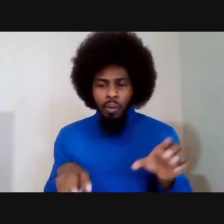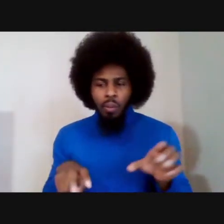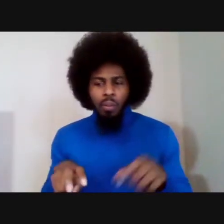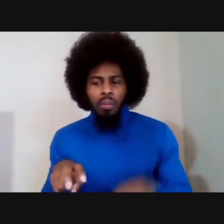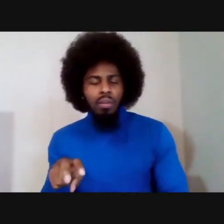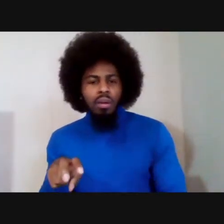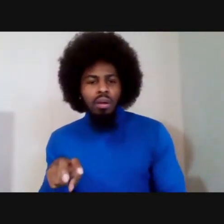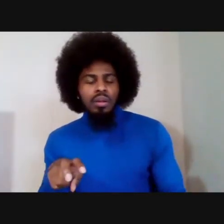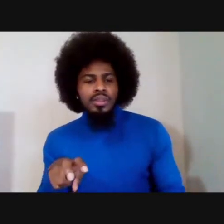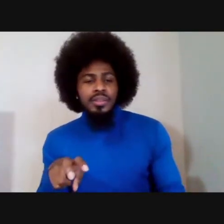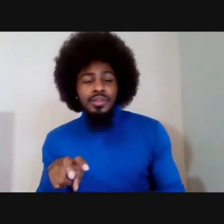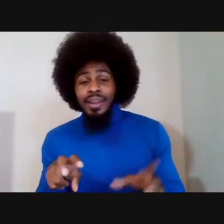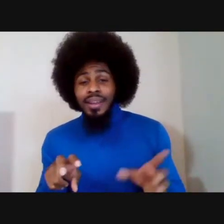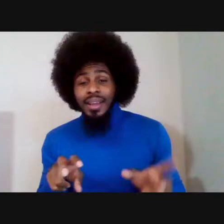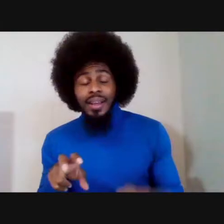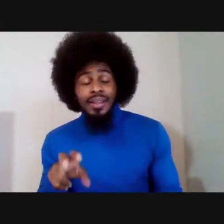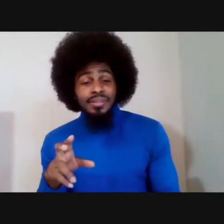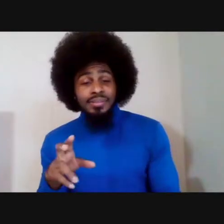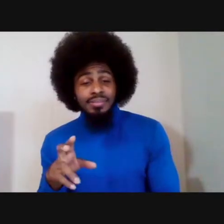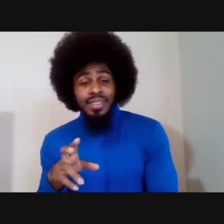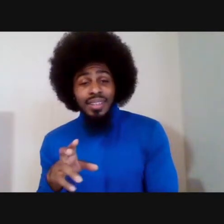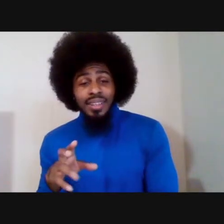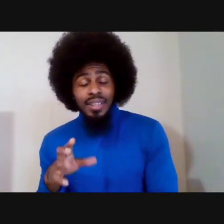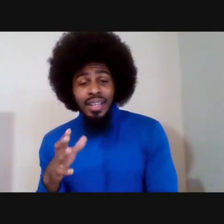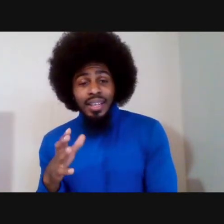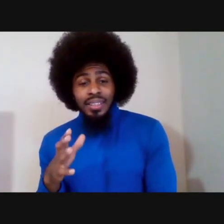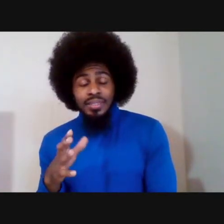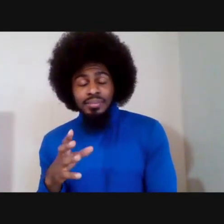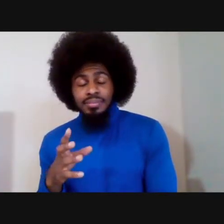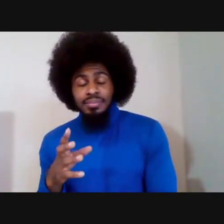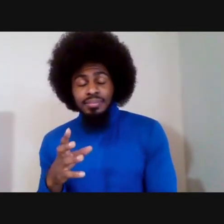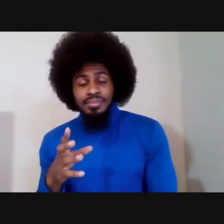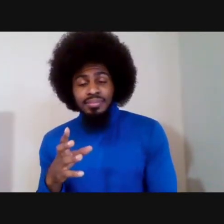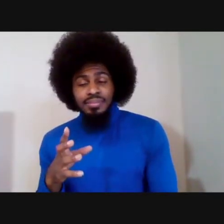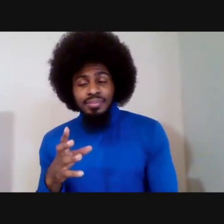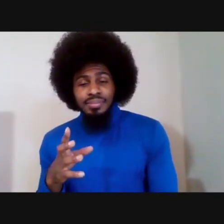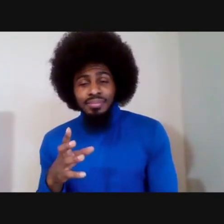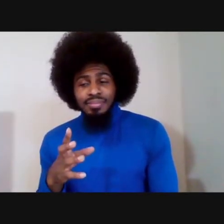family dearly. And I knew that, right? So I was like, it was like